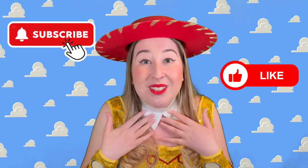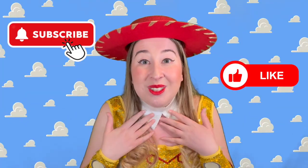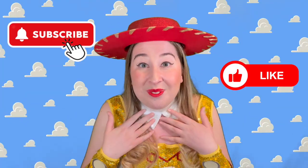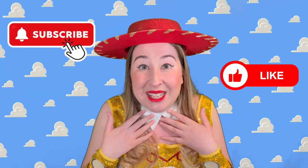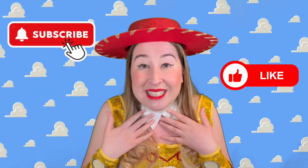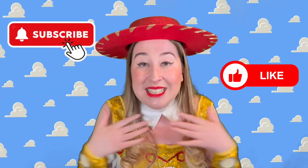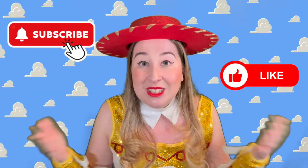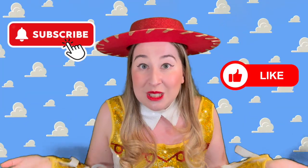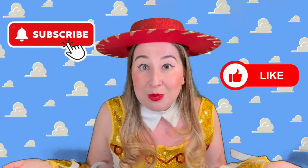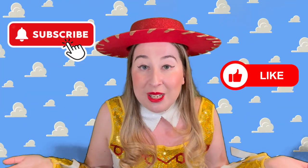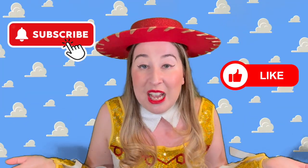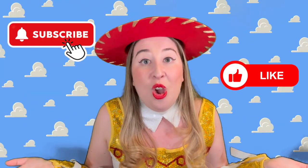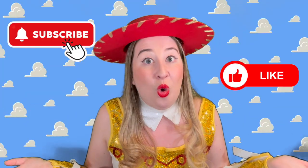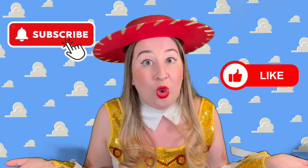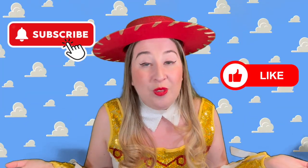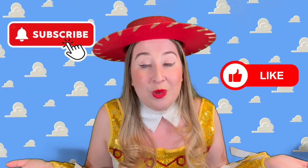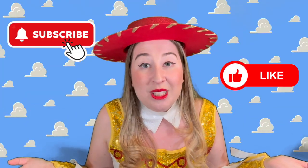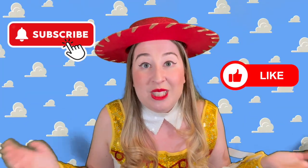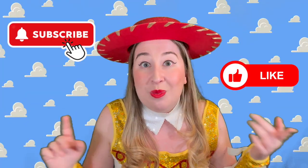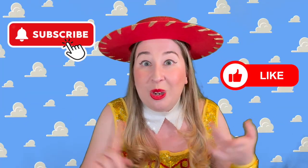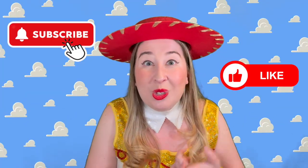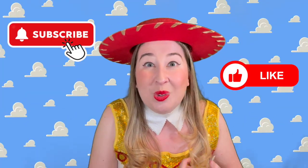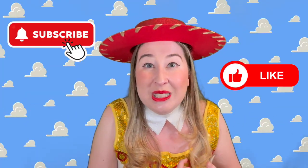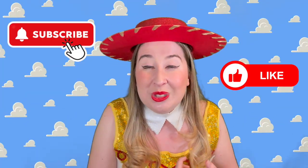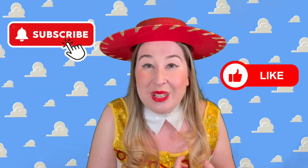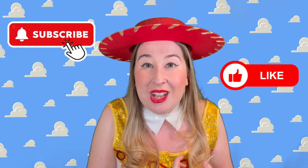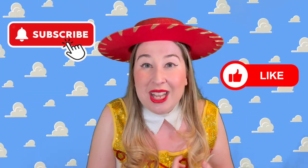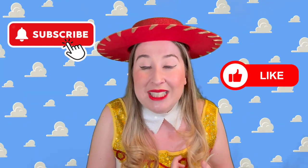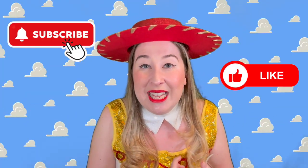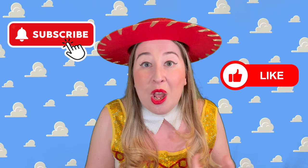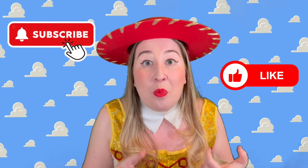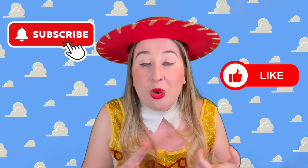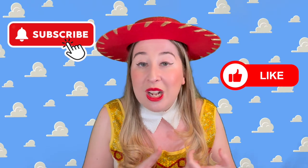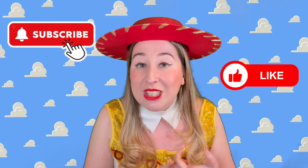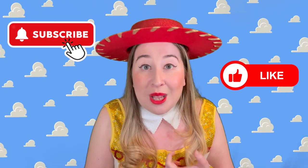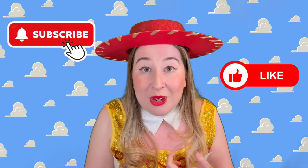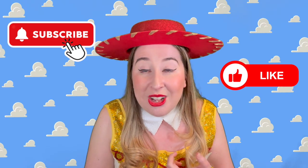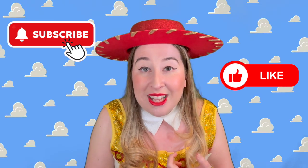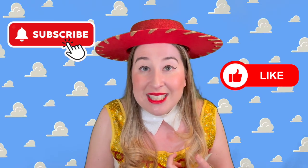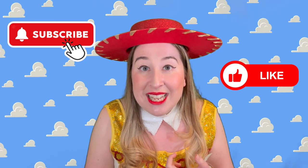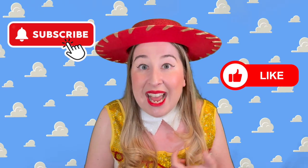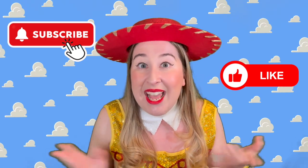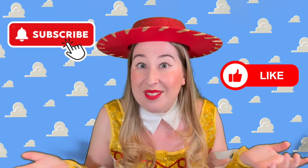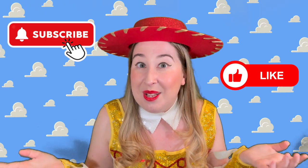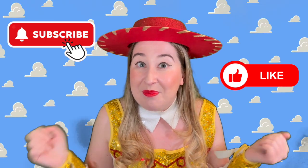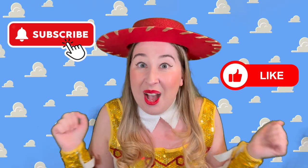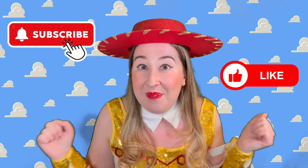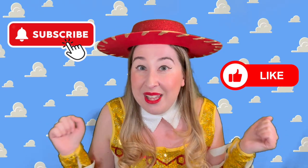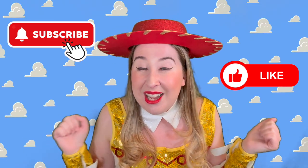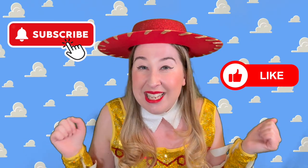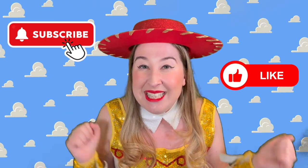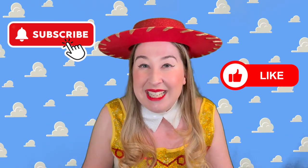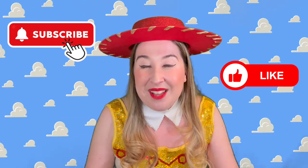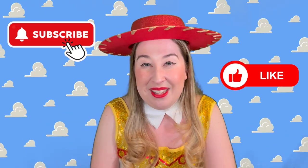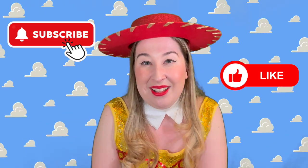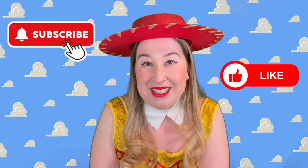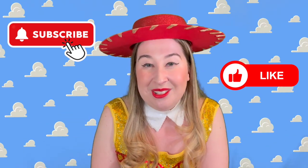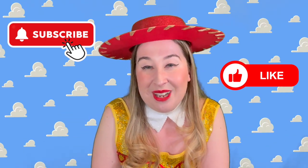from me, Teacher Sabrina, or if you want to see more Toy Story content, more summer content. I have some puppy content coming out soon. I'm